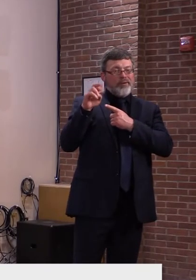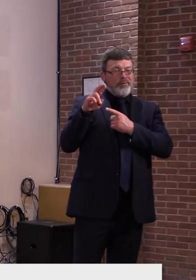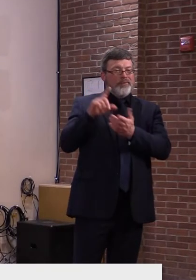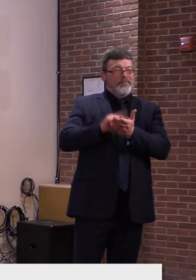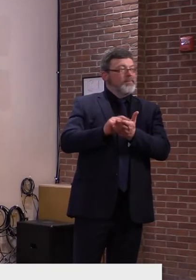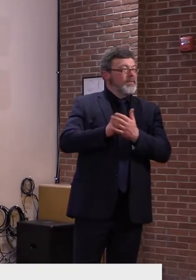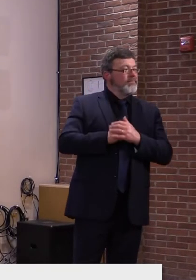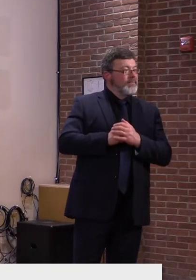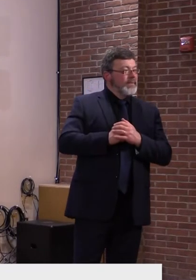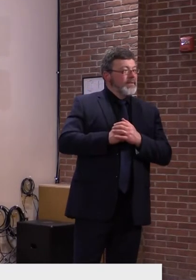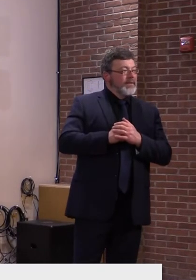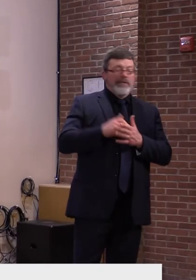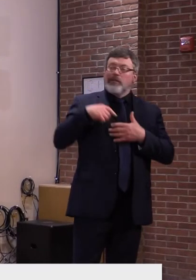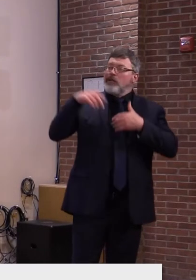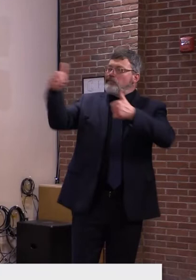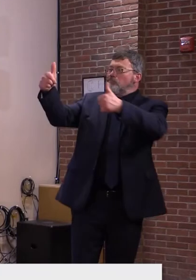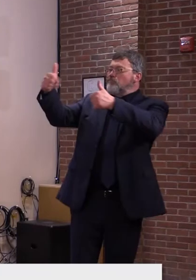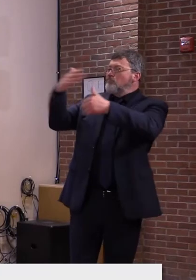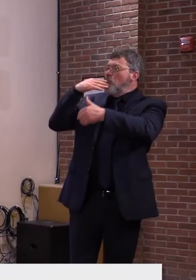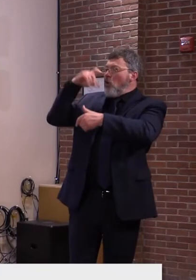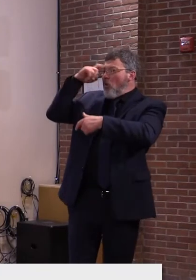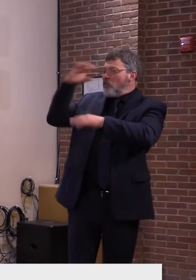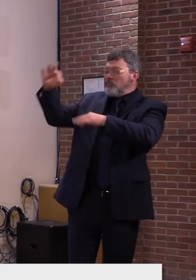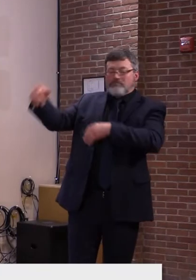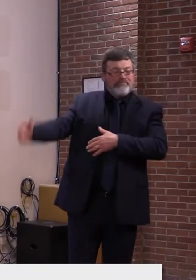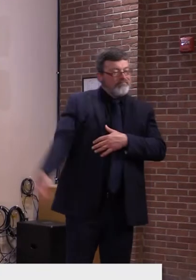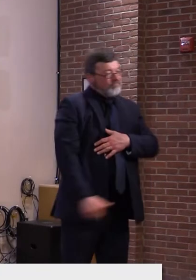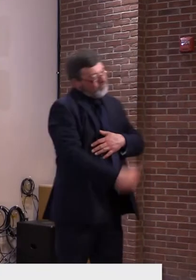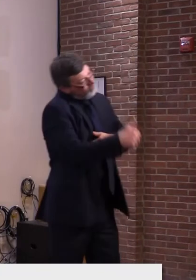Nothing for me today, Governor. Thank you. Thank you, Greg.